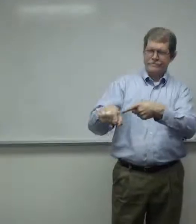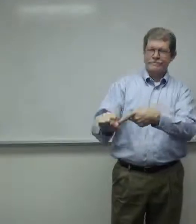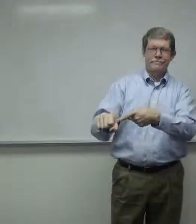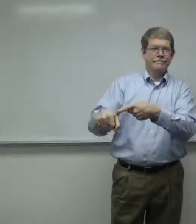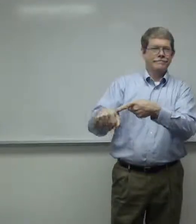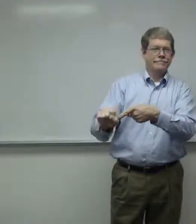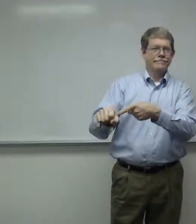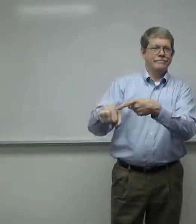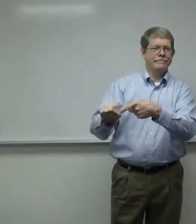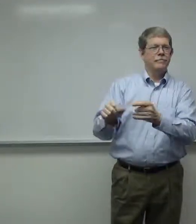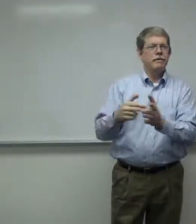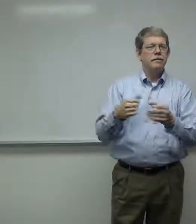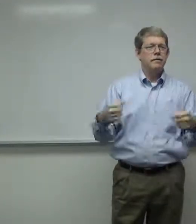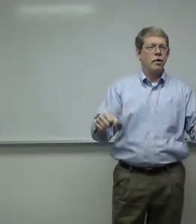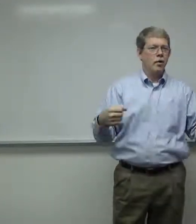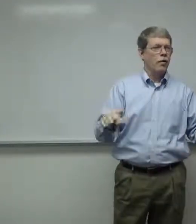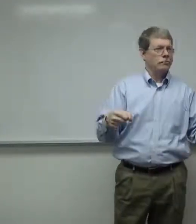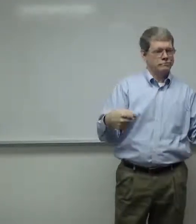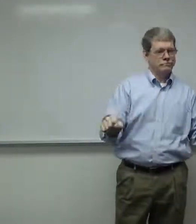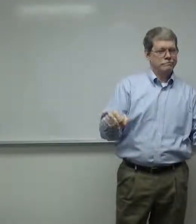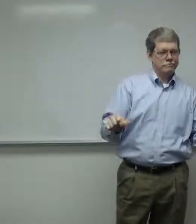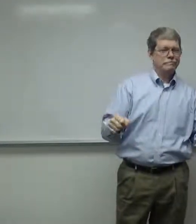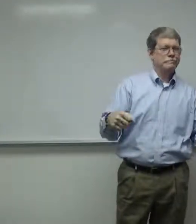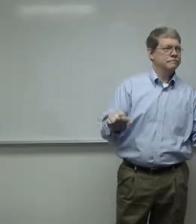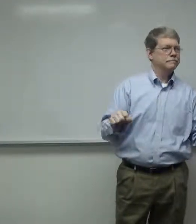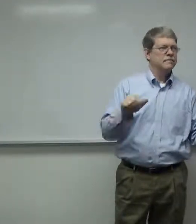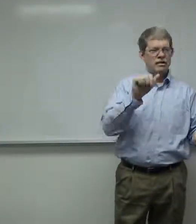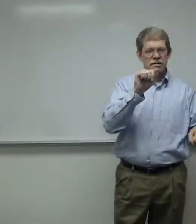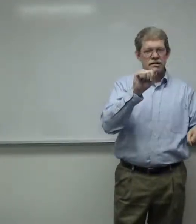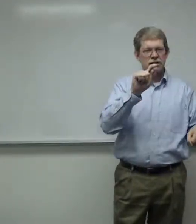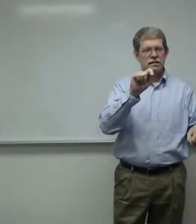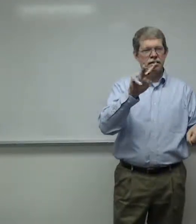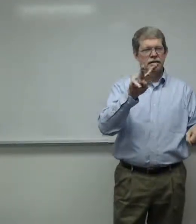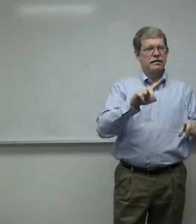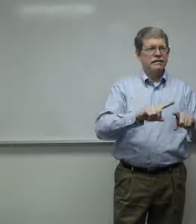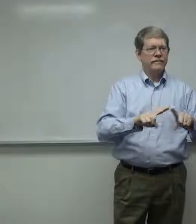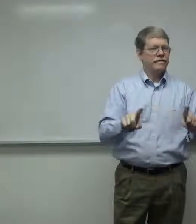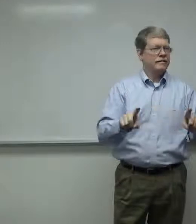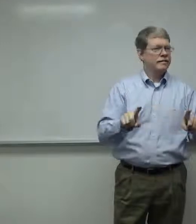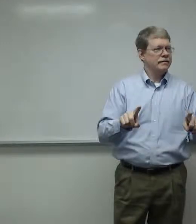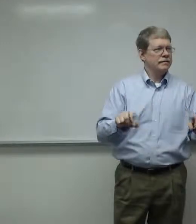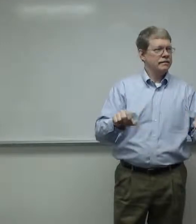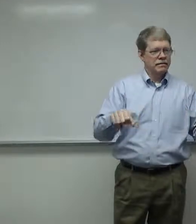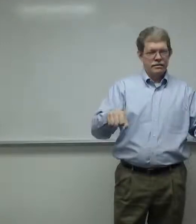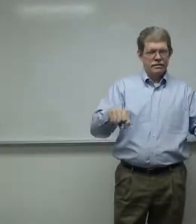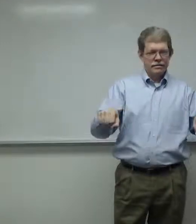that's what they're doing. They're running it. So that's a sign for motorcycle. An ATV works